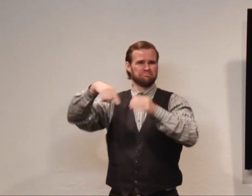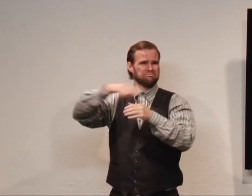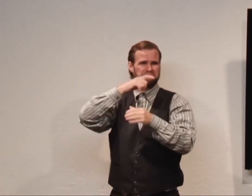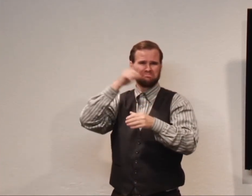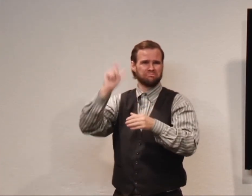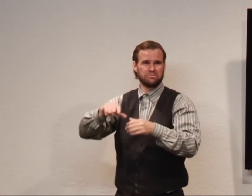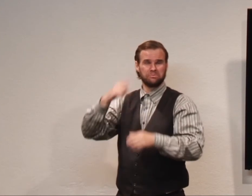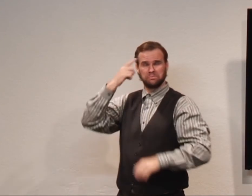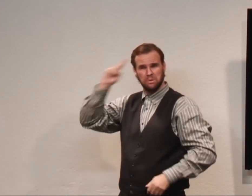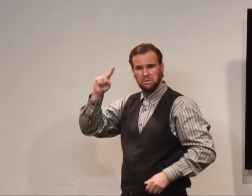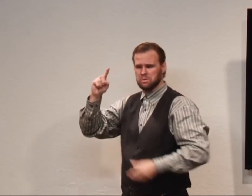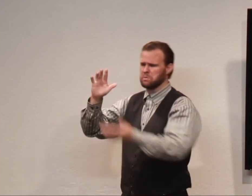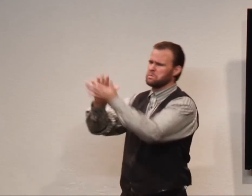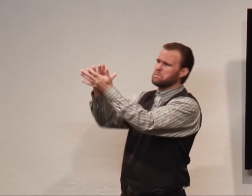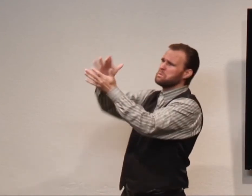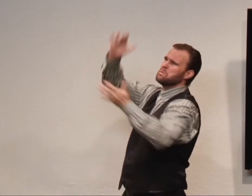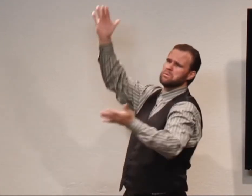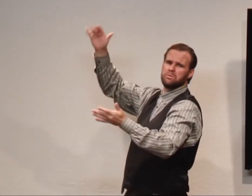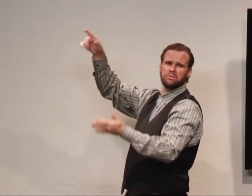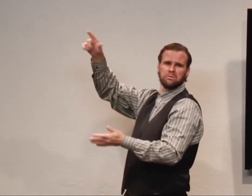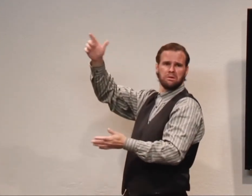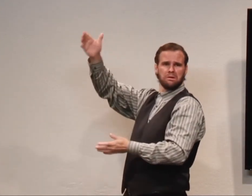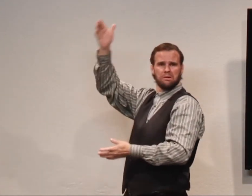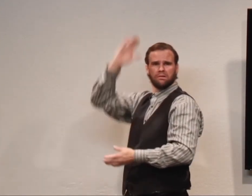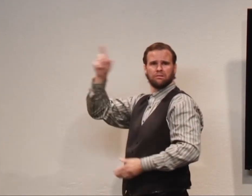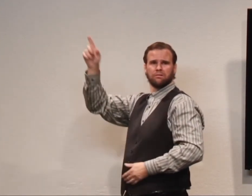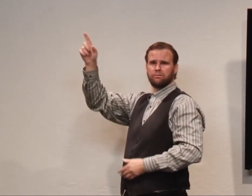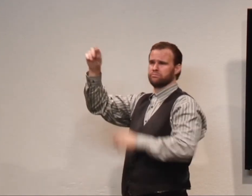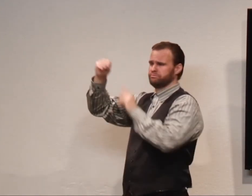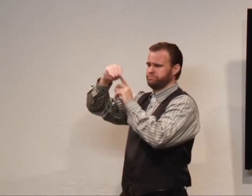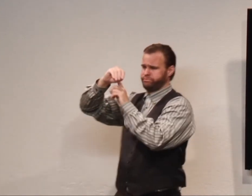for the glory of the Lord illuminated it.